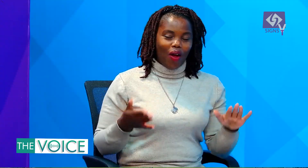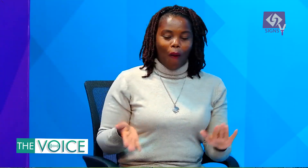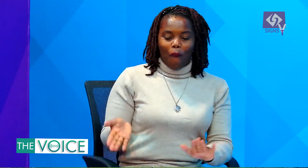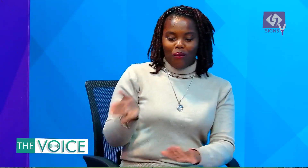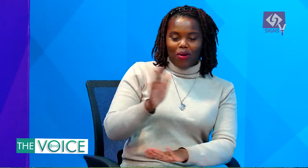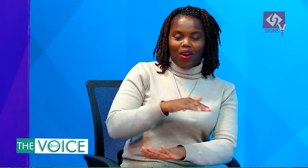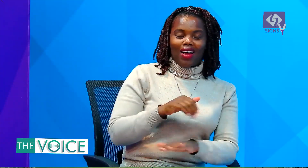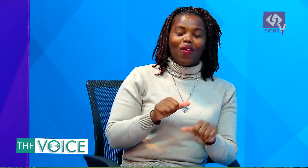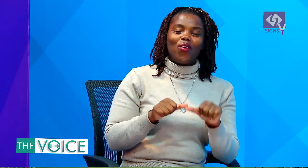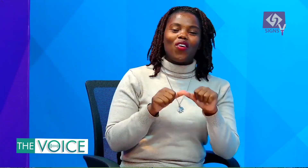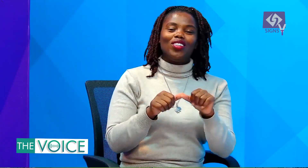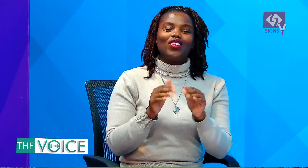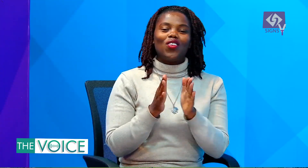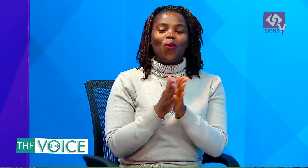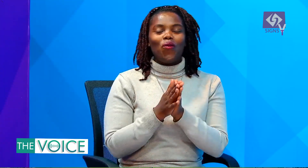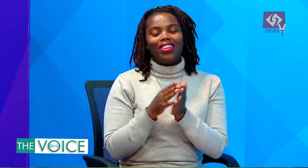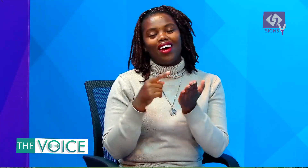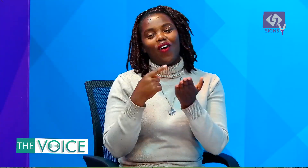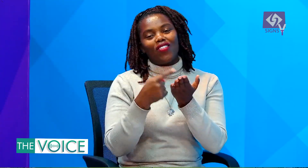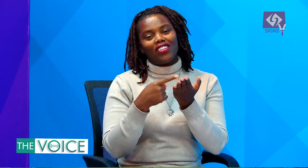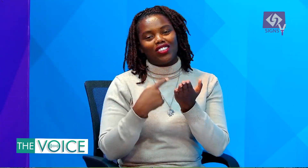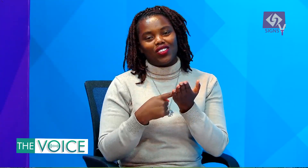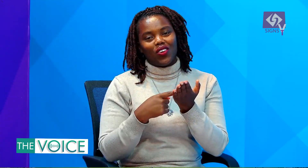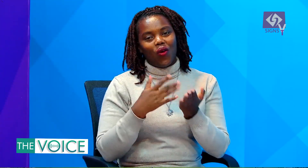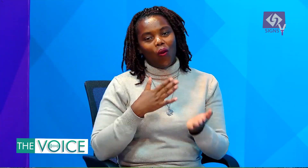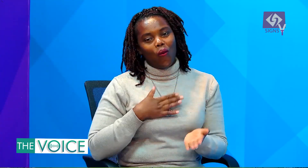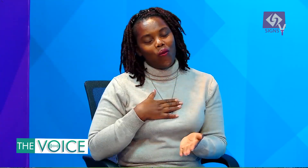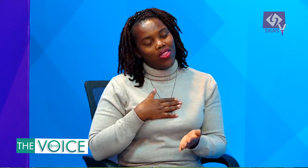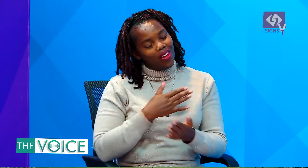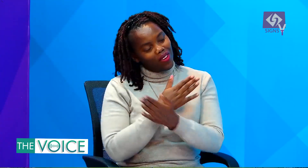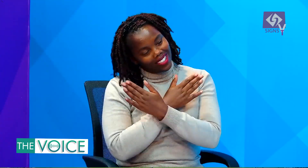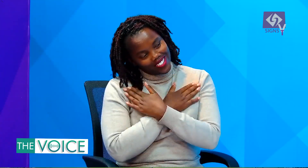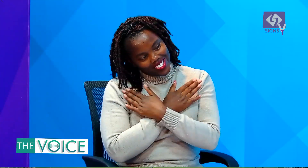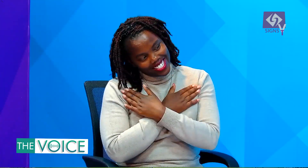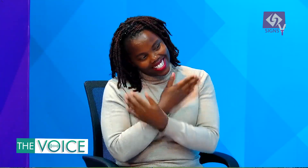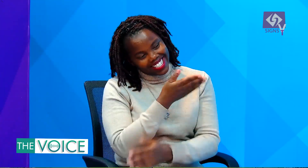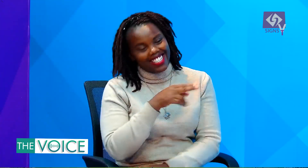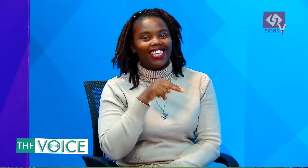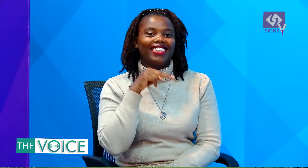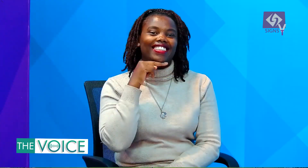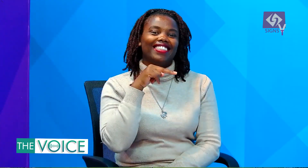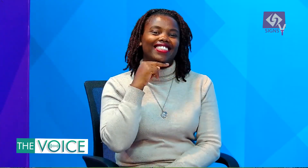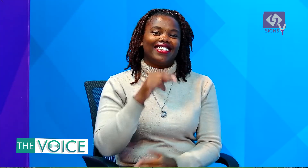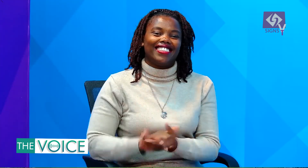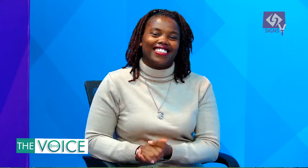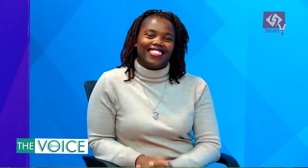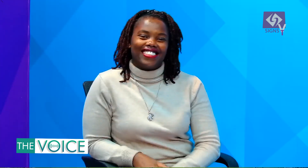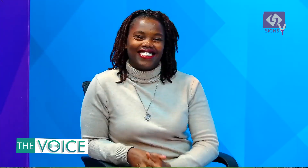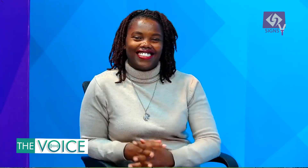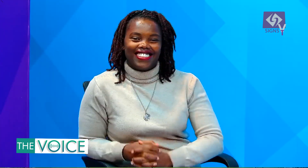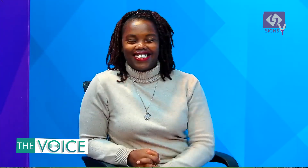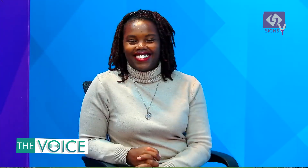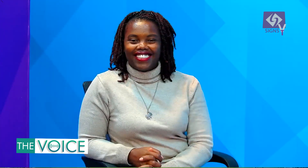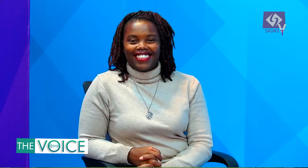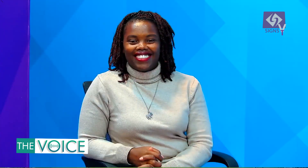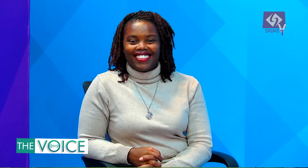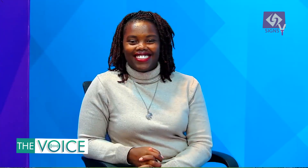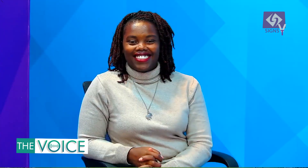short break and then come back and continue with our conversation with our friend Belinda.